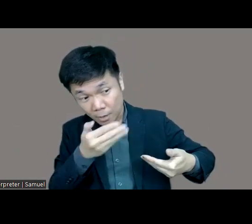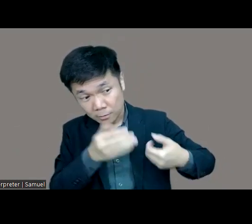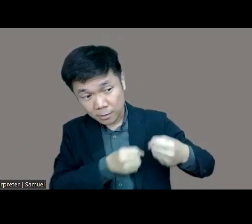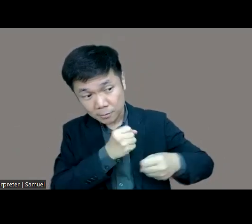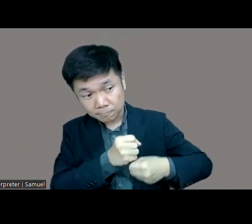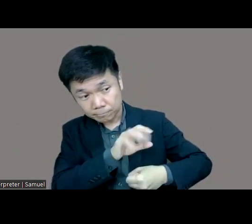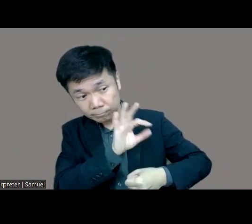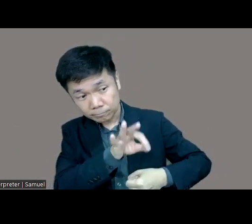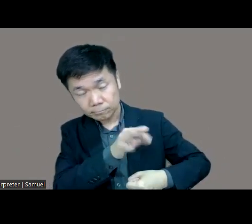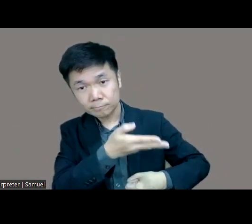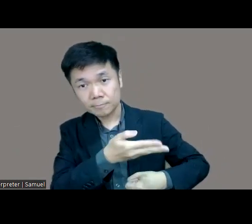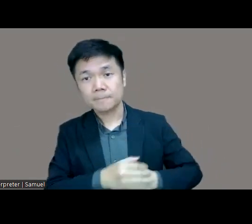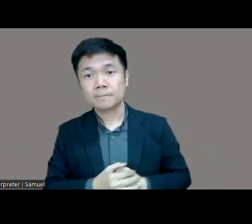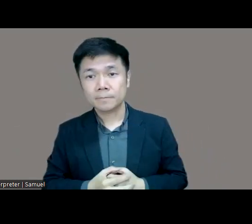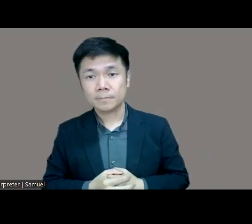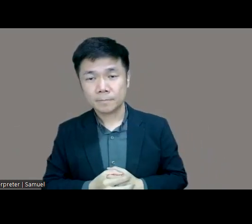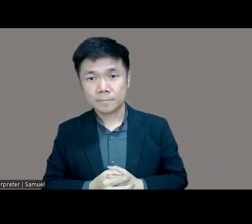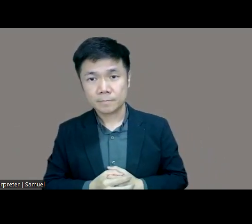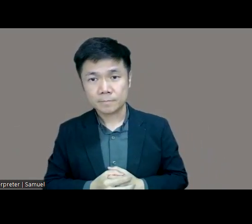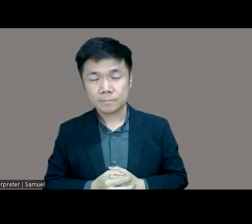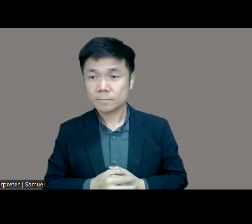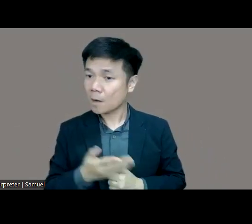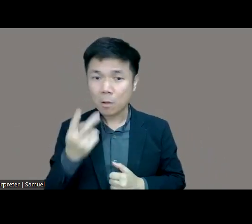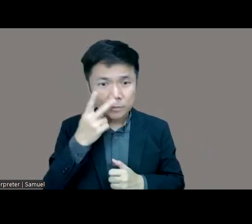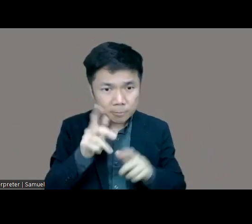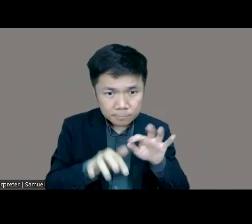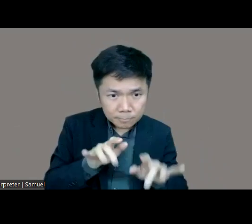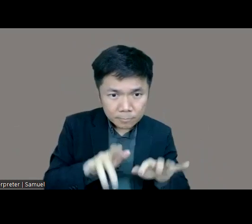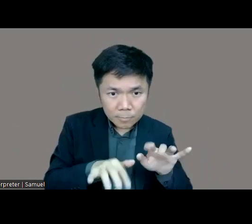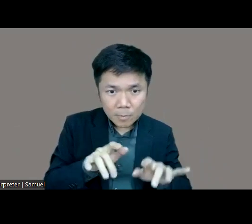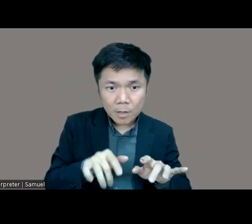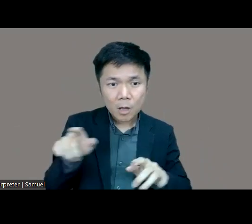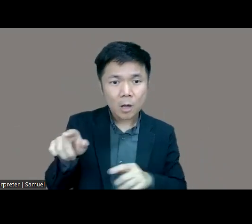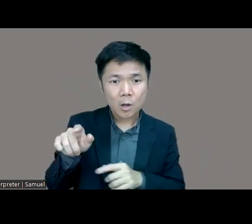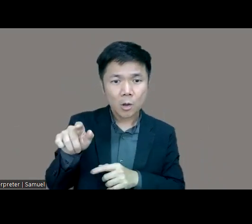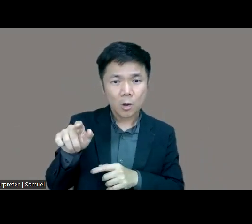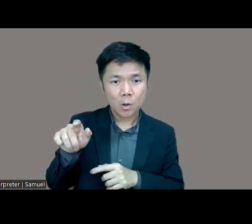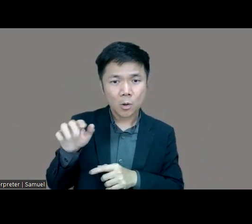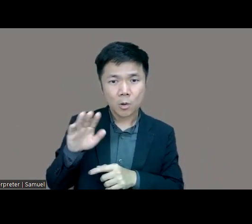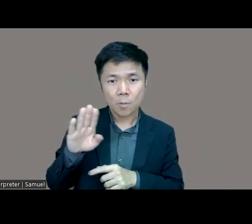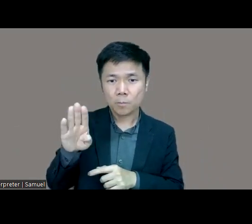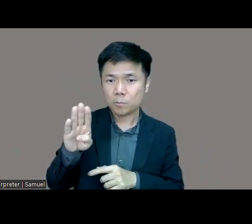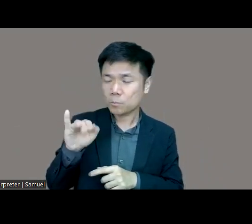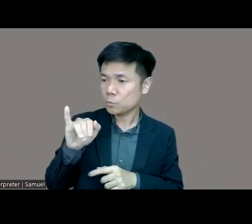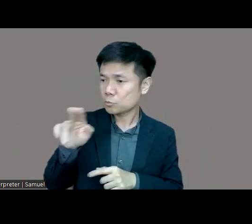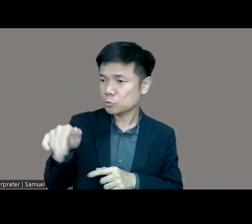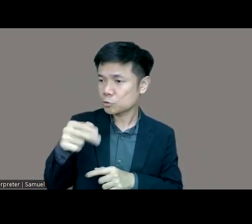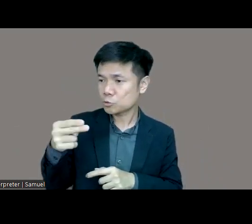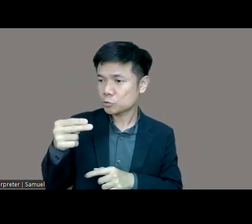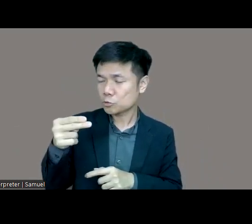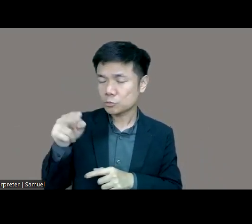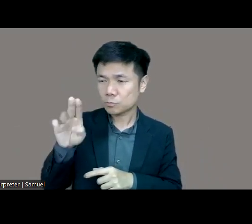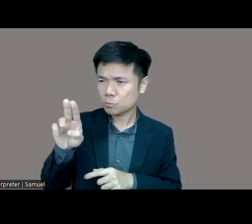And another comment I'm reading from Bujar as well on women with disabilities